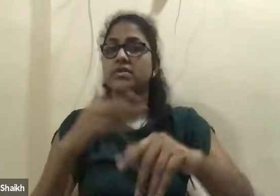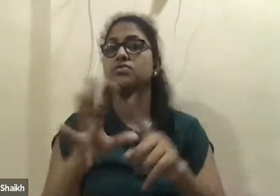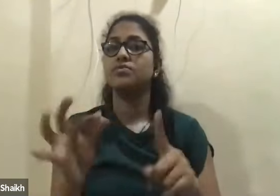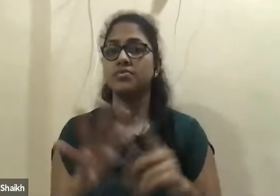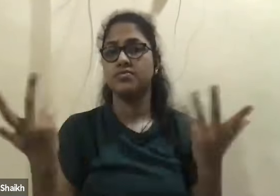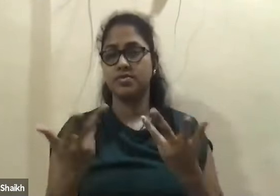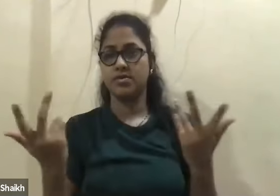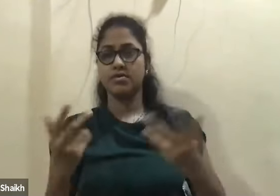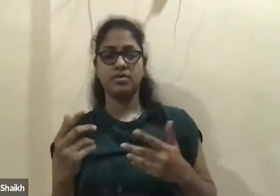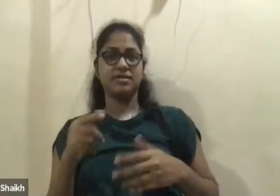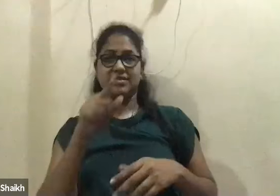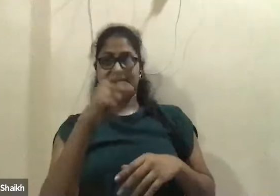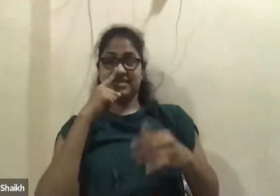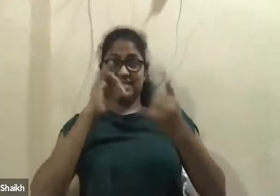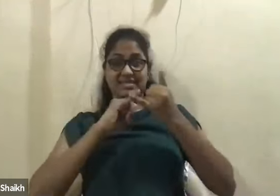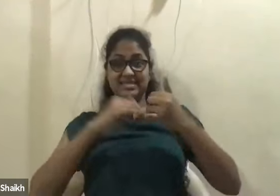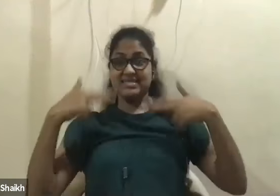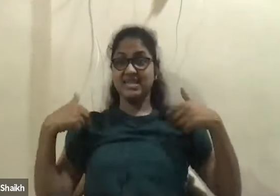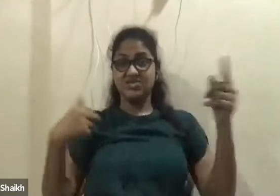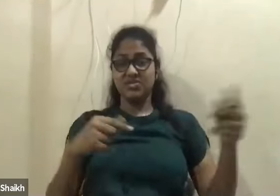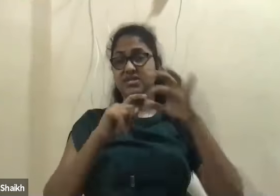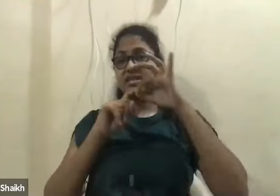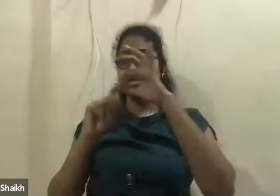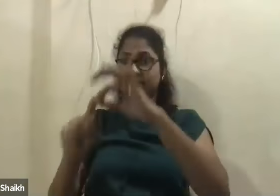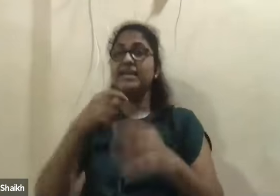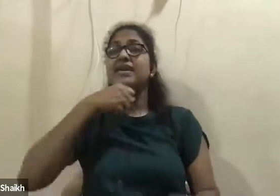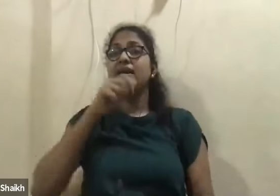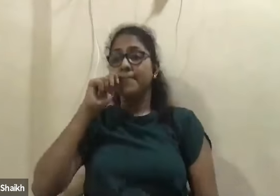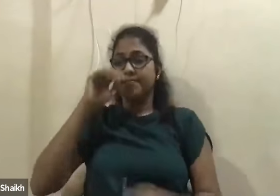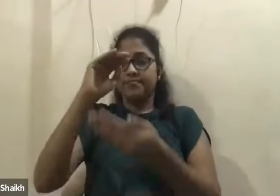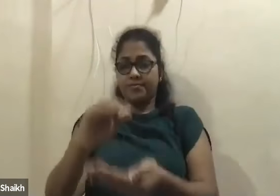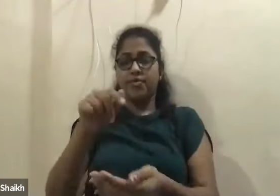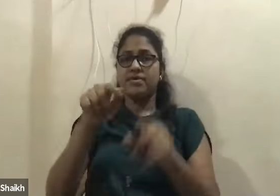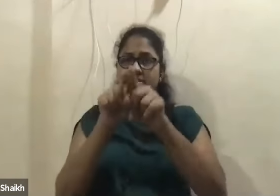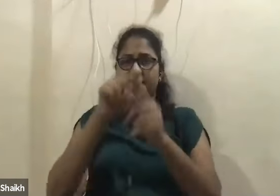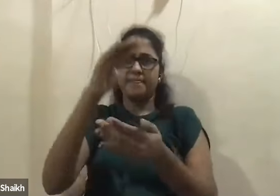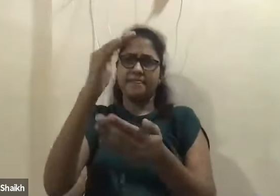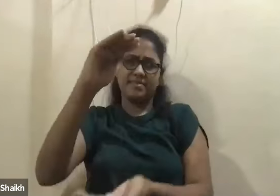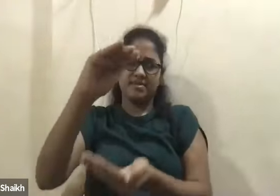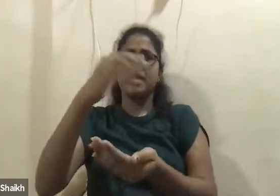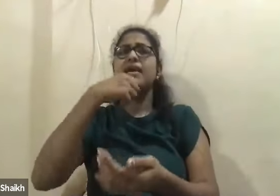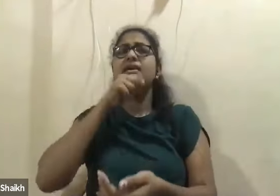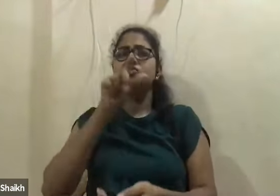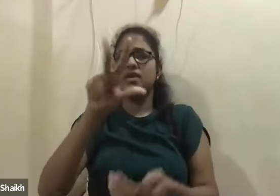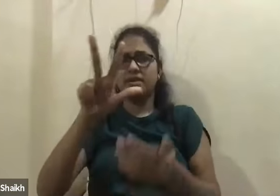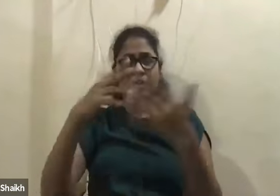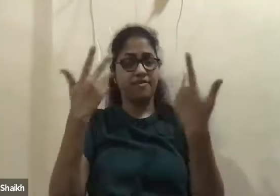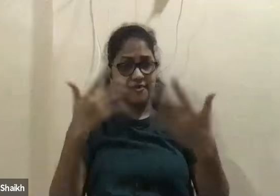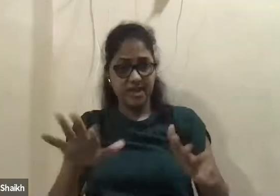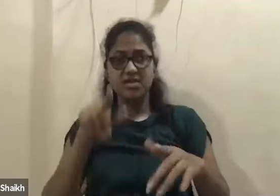See, basically, then when you attain majority, you obviously have to sign stuff, you have to